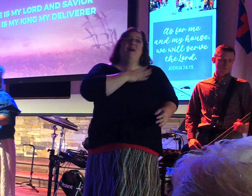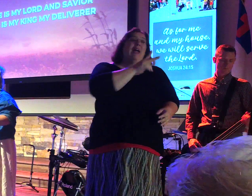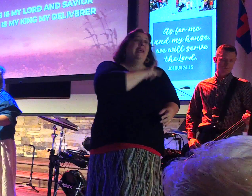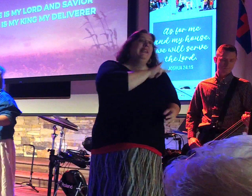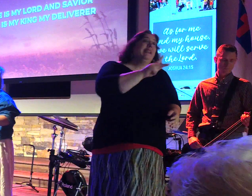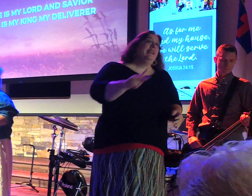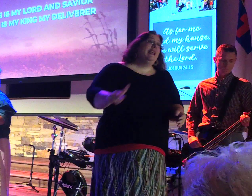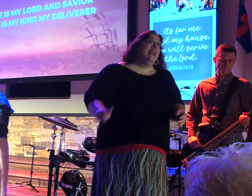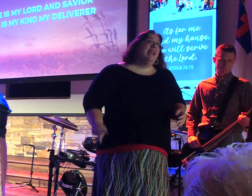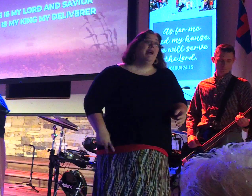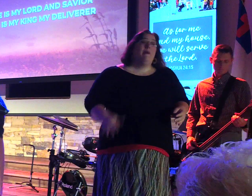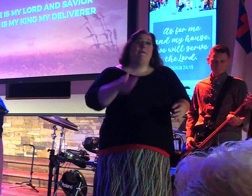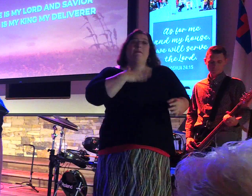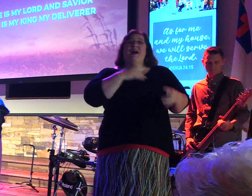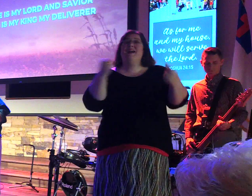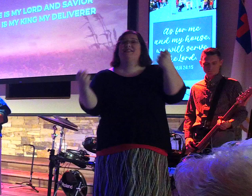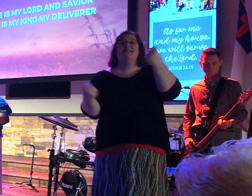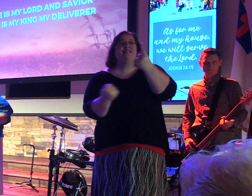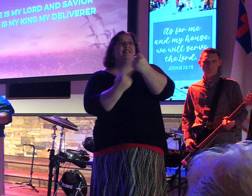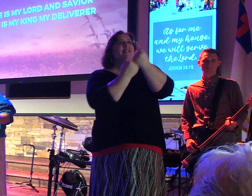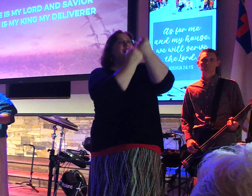my King, He's my